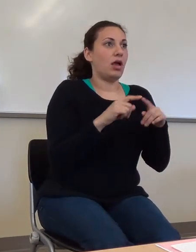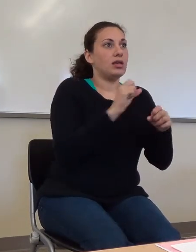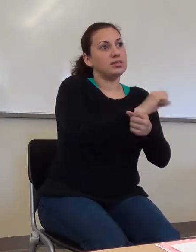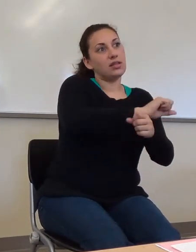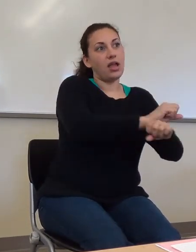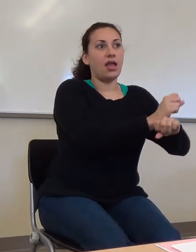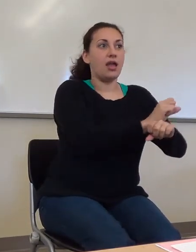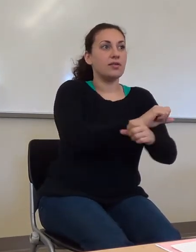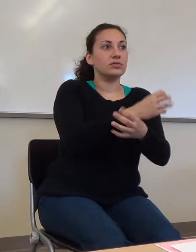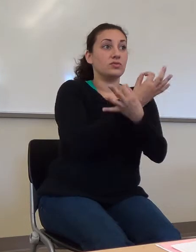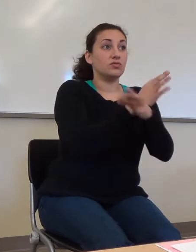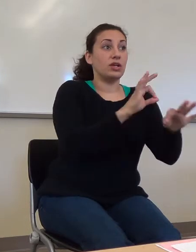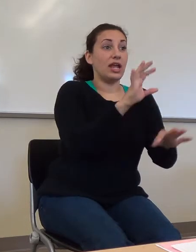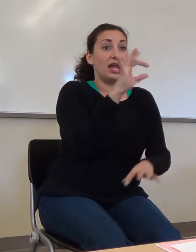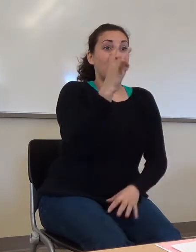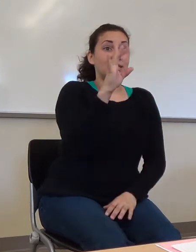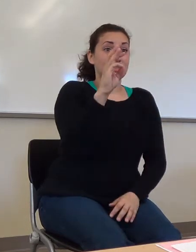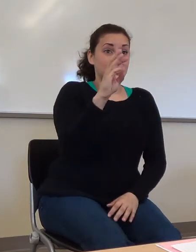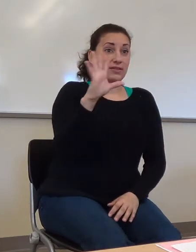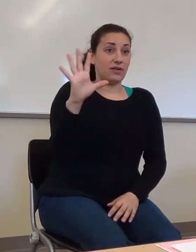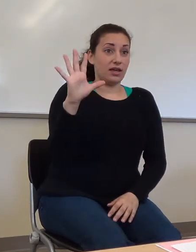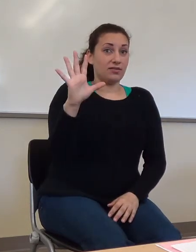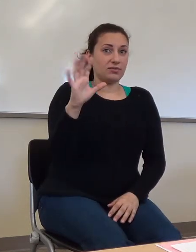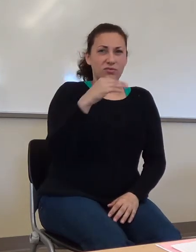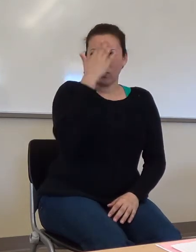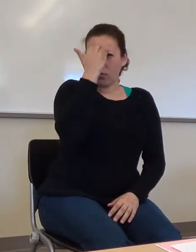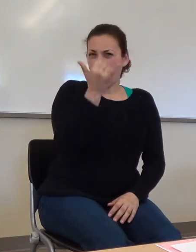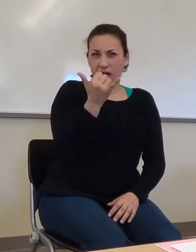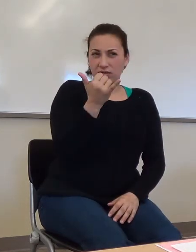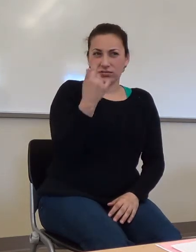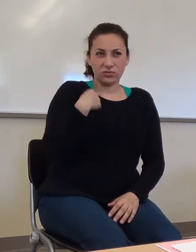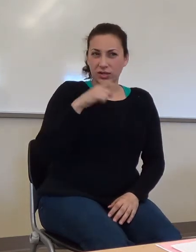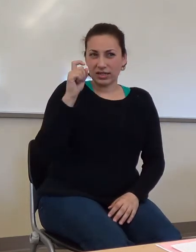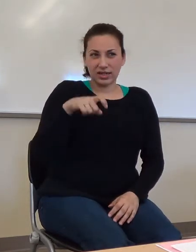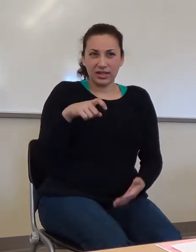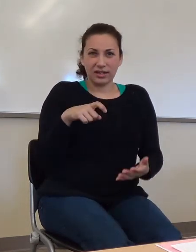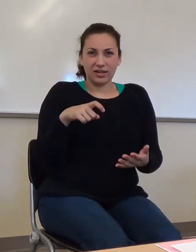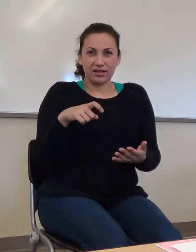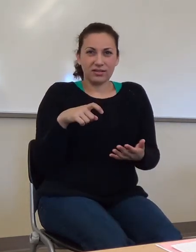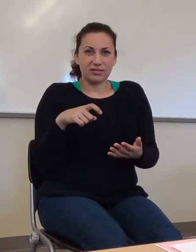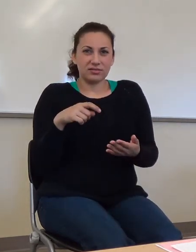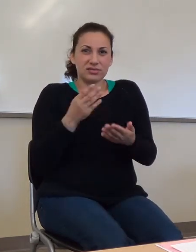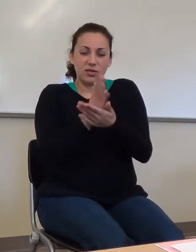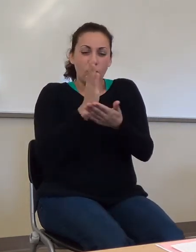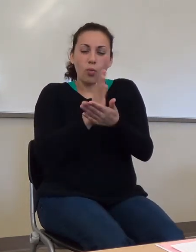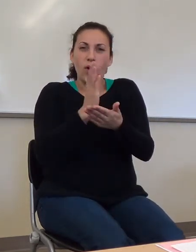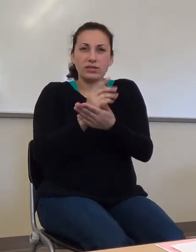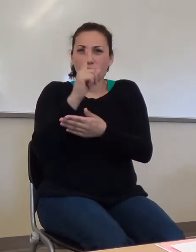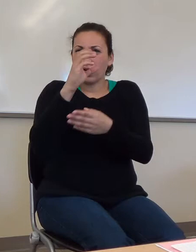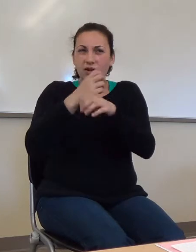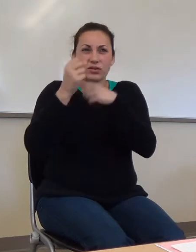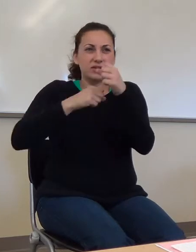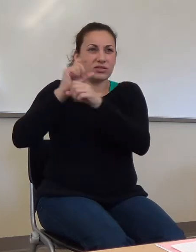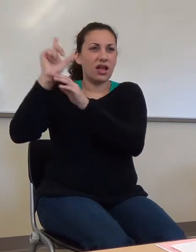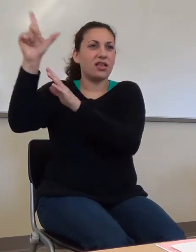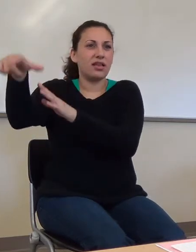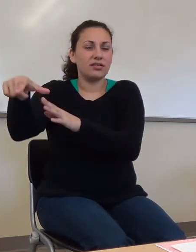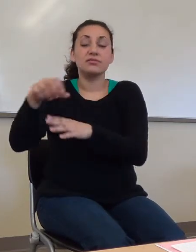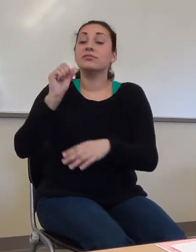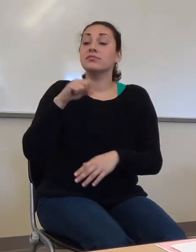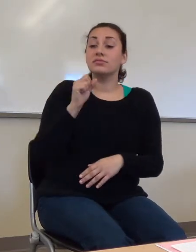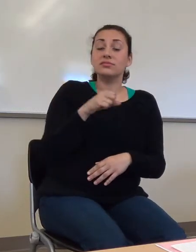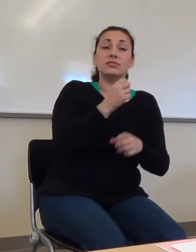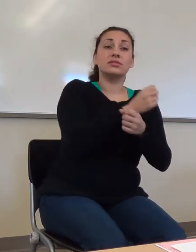were freed in 1865, so why did we need this 100 years later? Okay, yes, they